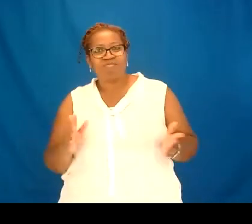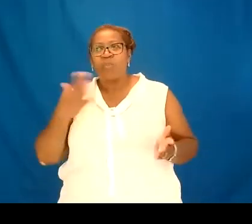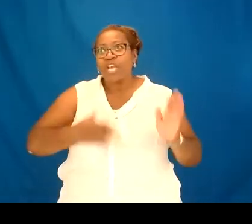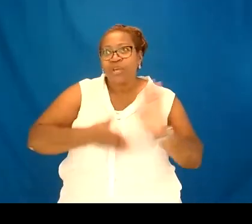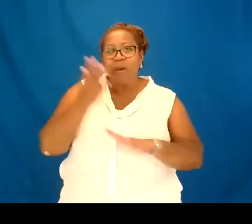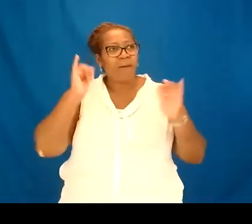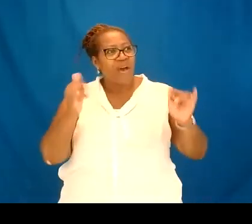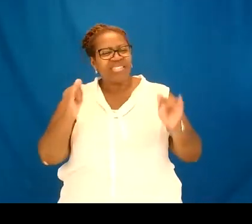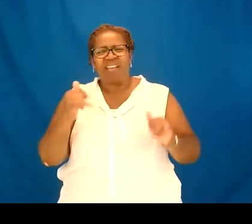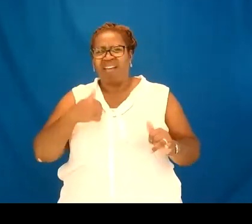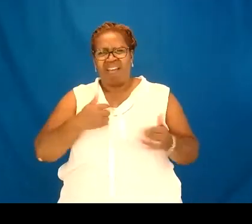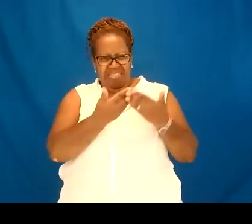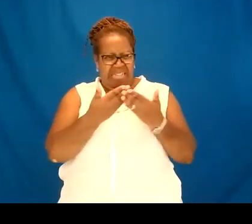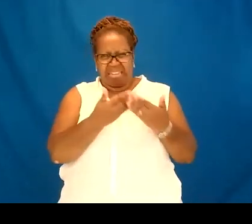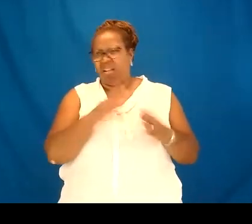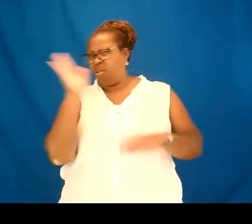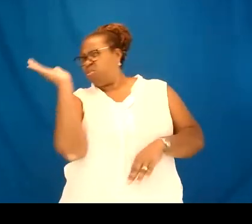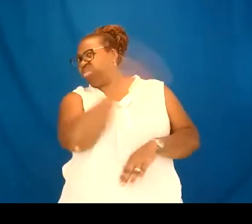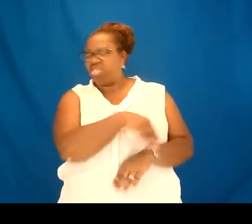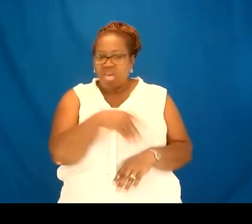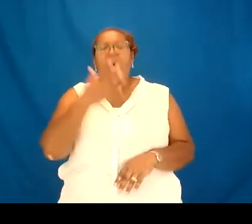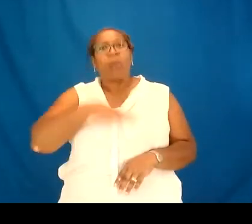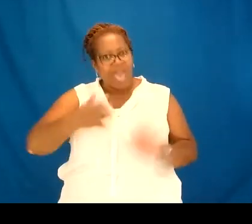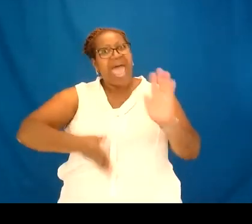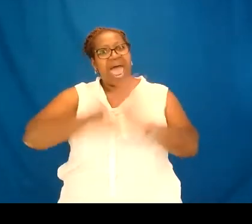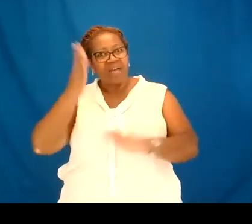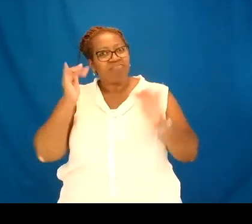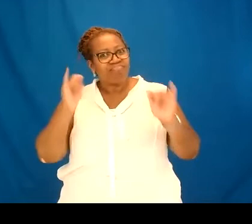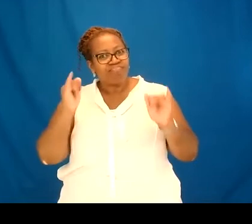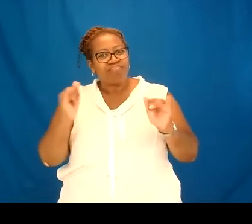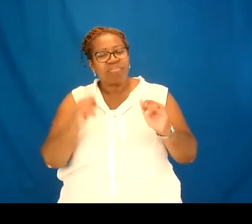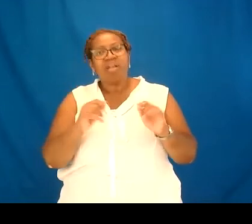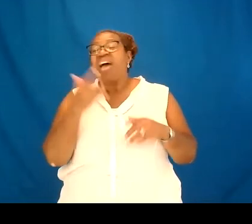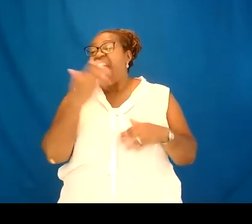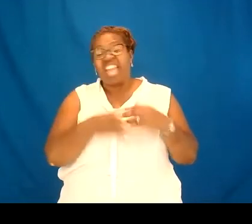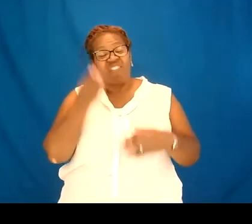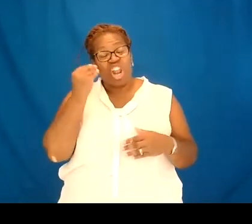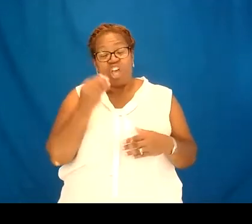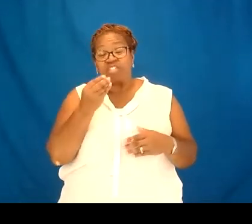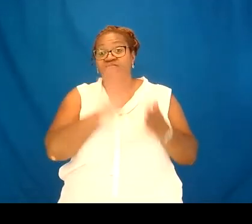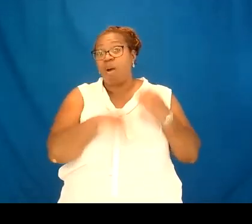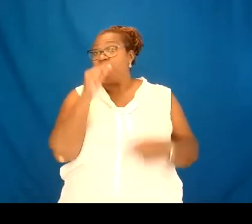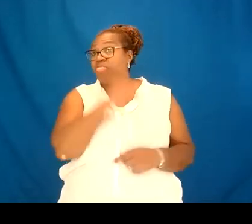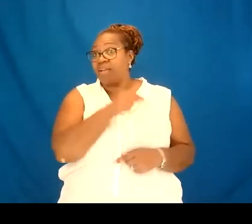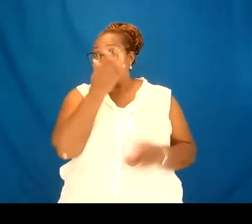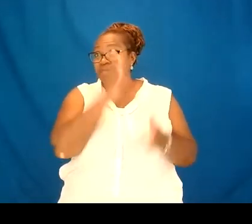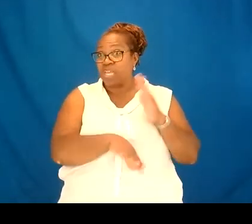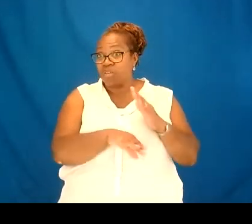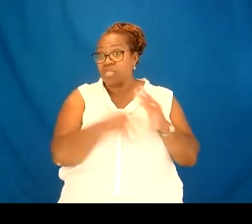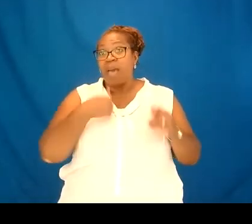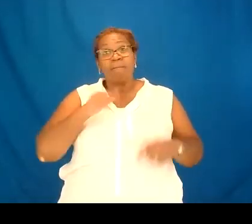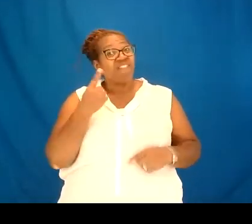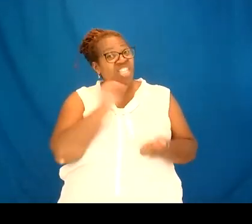studying. Evidently, I hadn't learned any lessons from failing my first set of exams. I was trying to fill